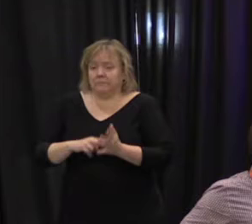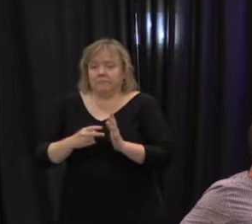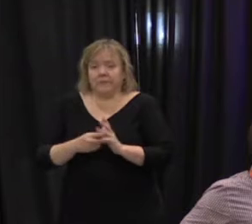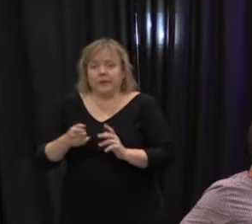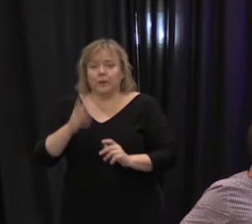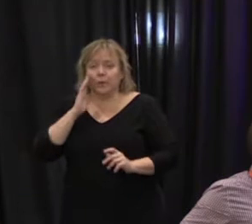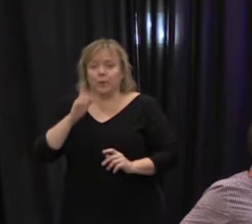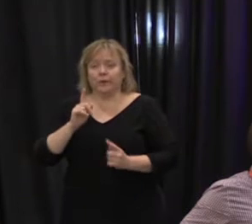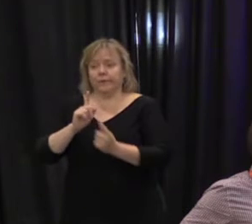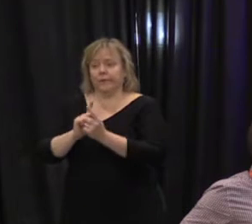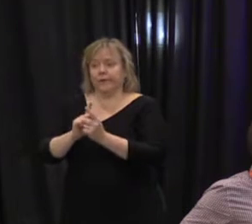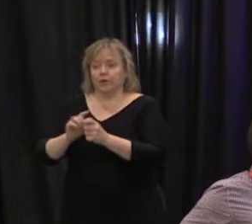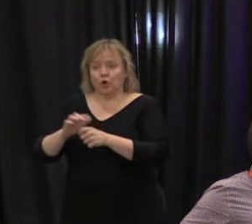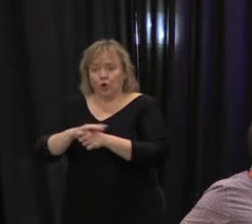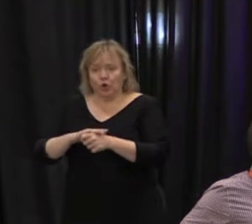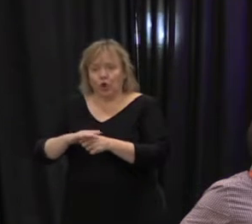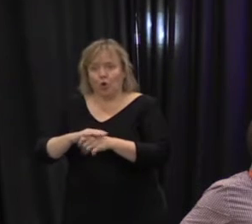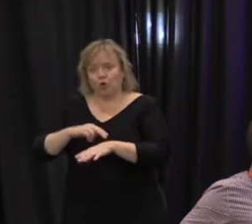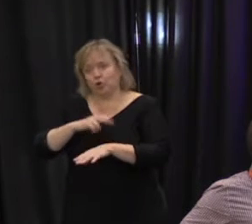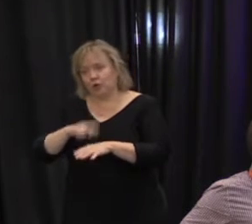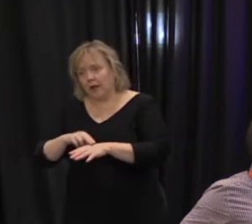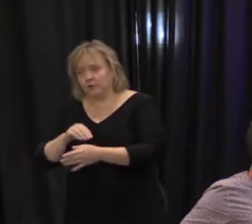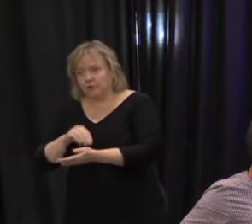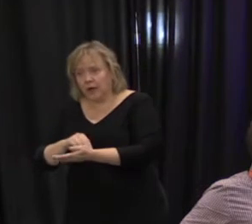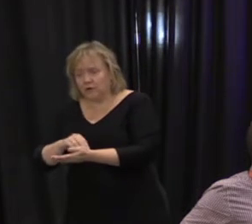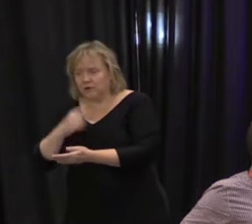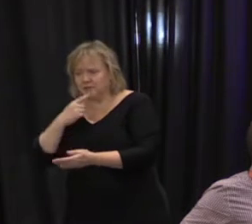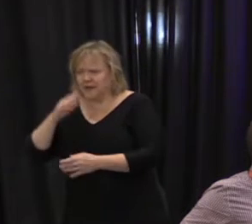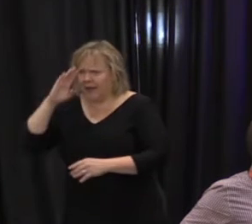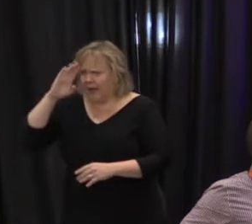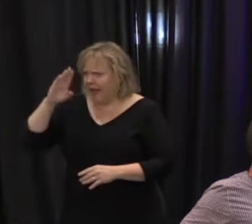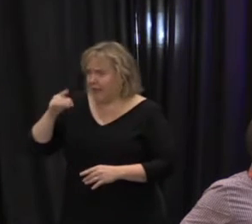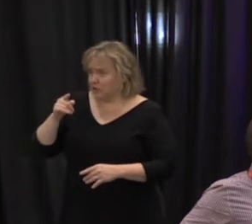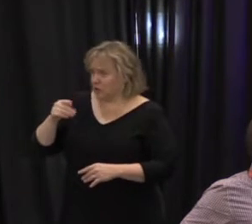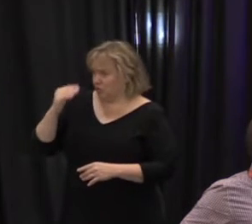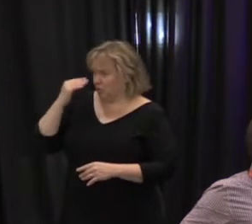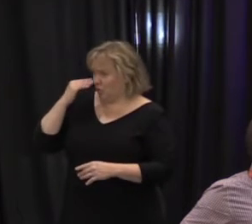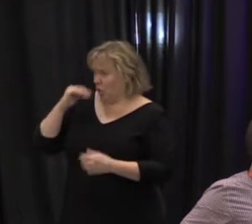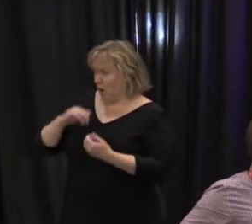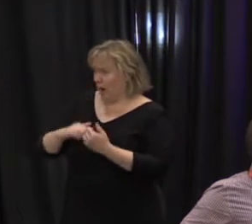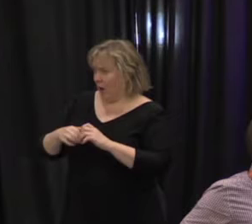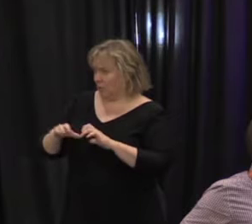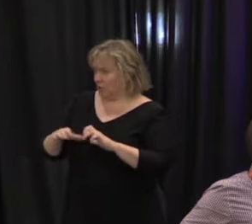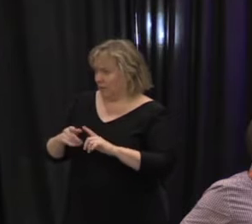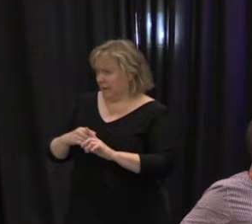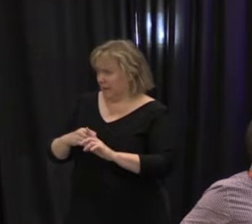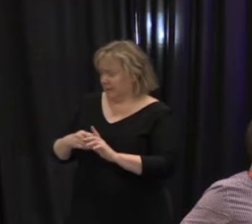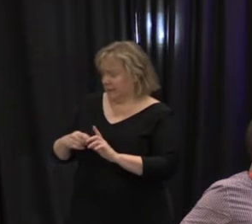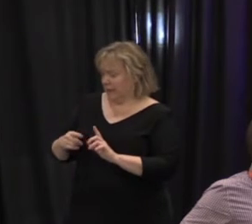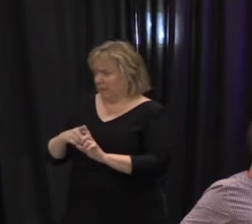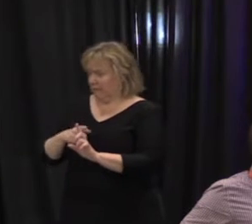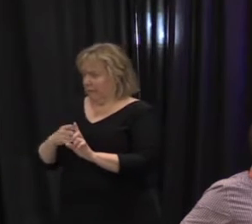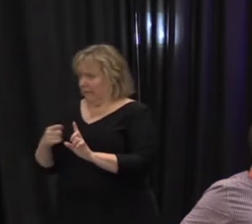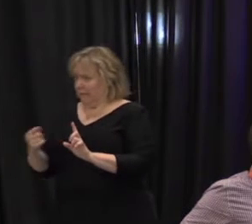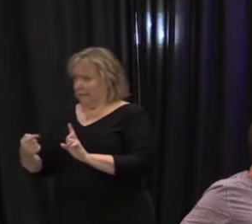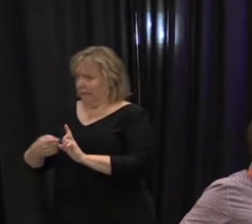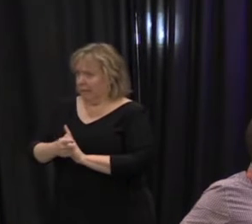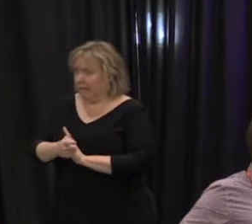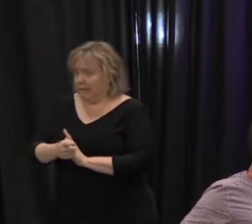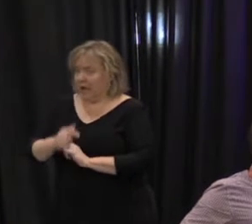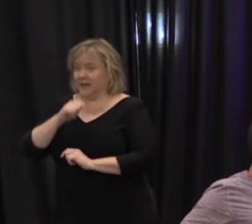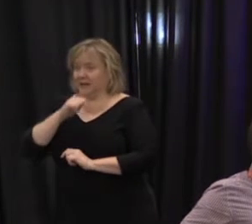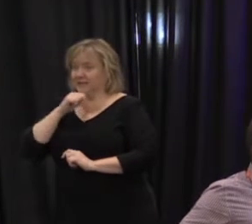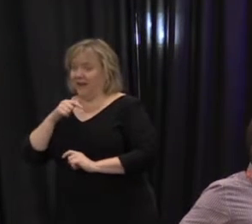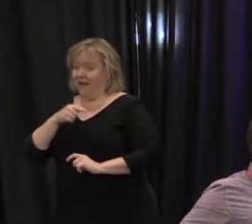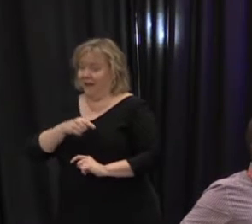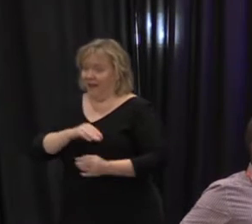to your local herbalist and be like, my friend, do you know how to do things outside of, you know, the normal healing practices that you